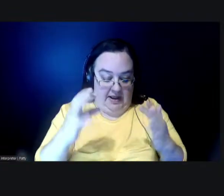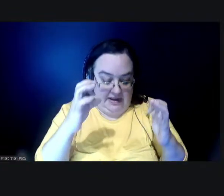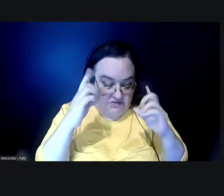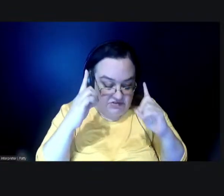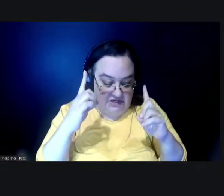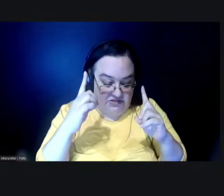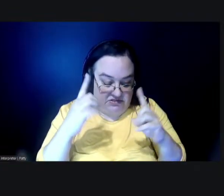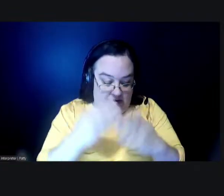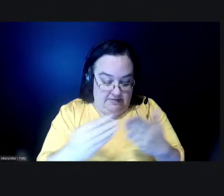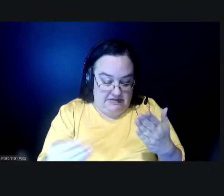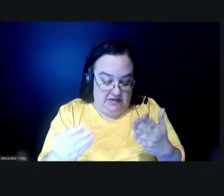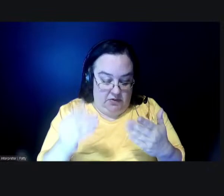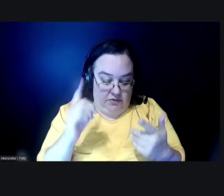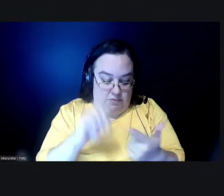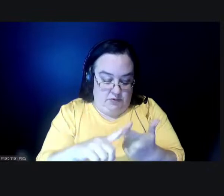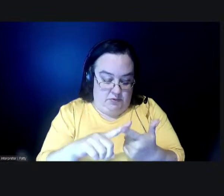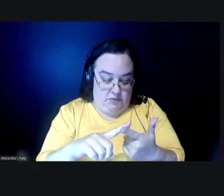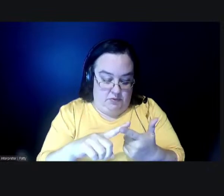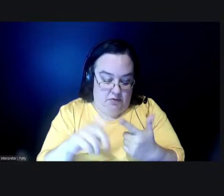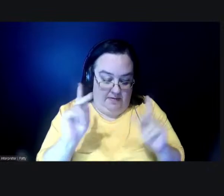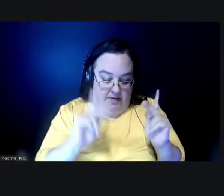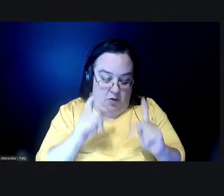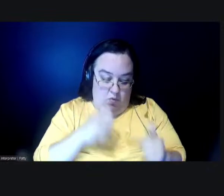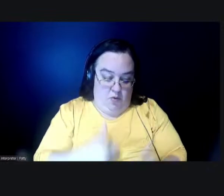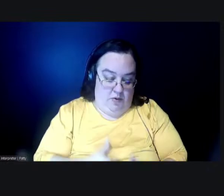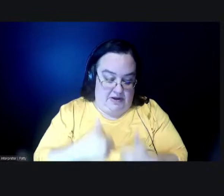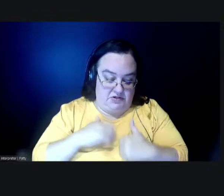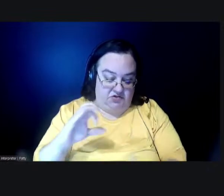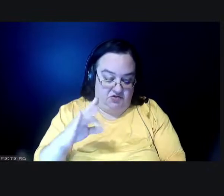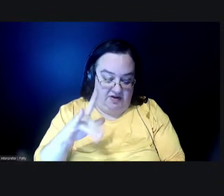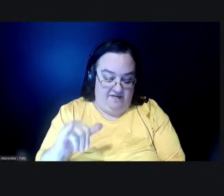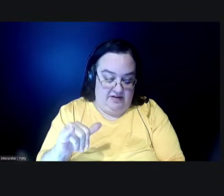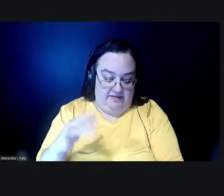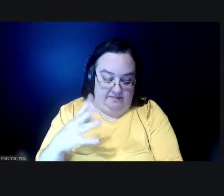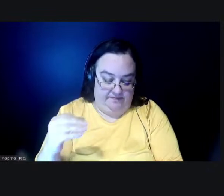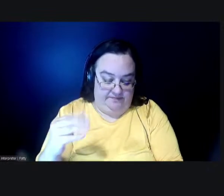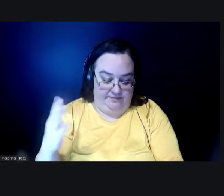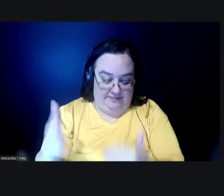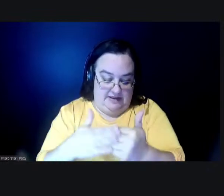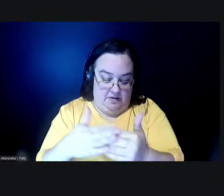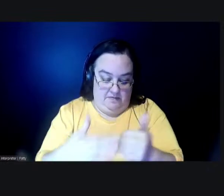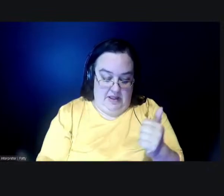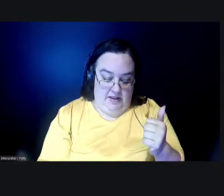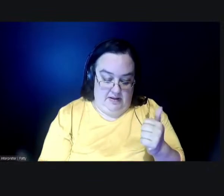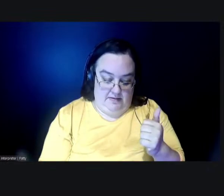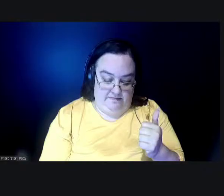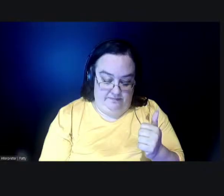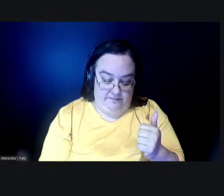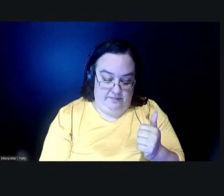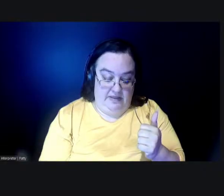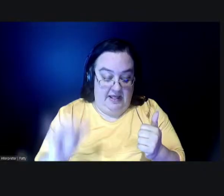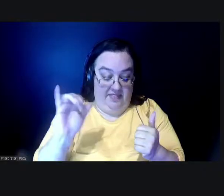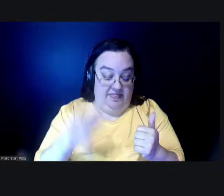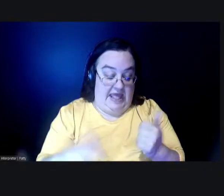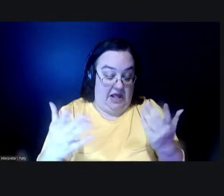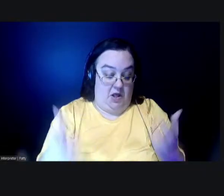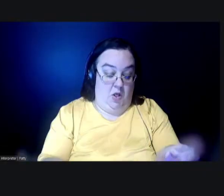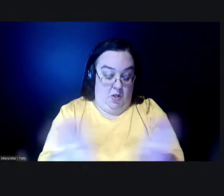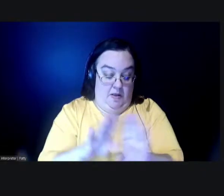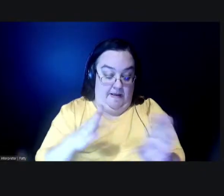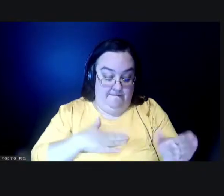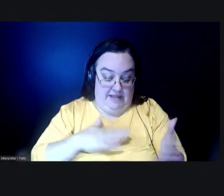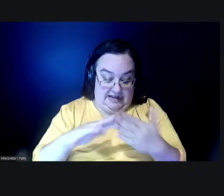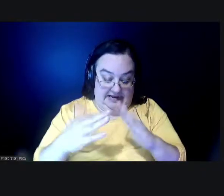to residents of Cheverly and the surrounding areas. So, Mayor and Council, that concludes my town